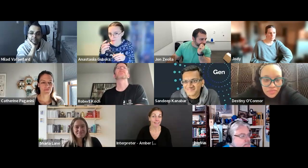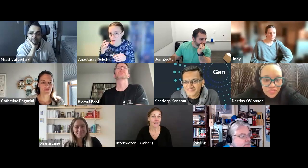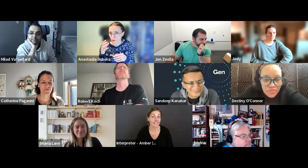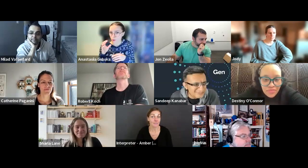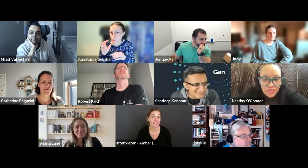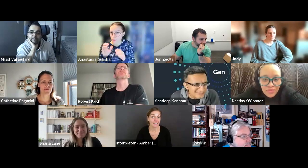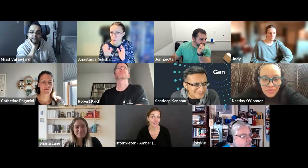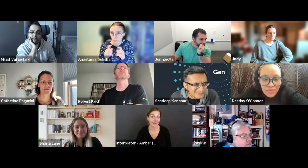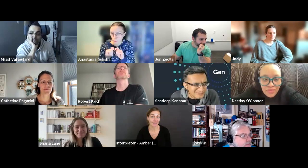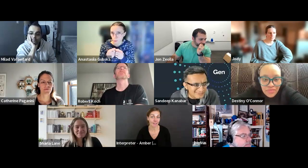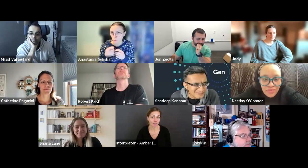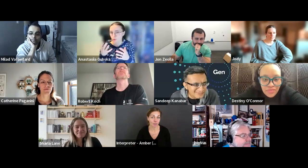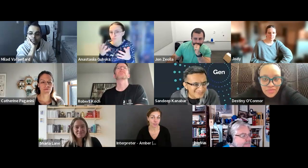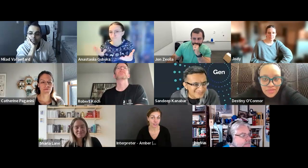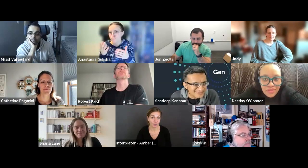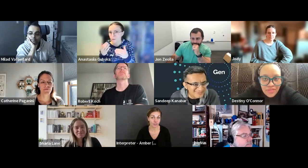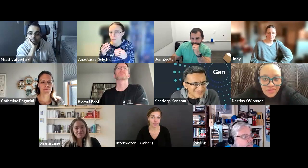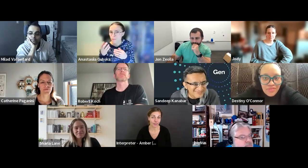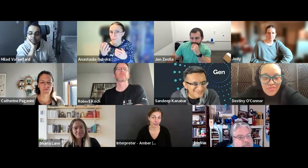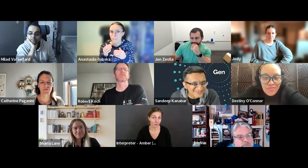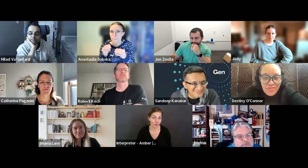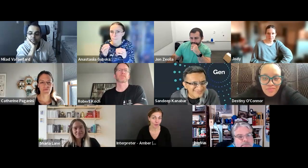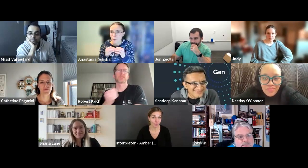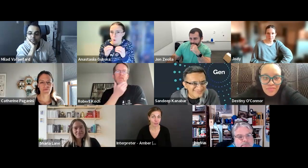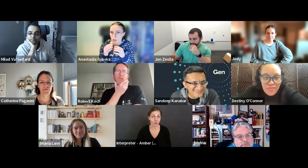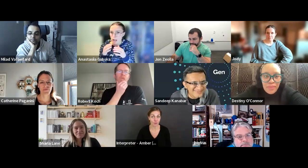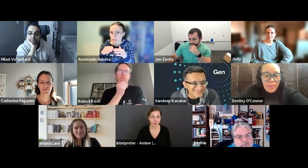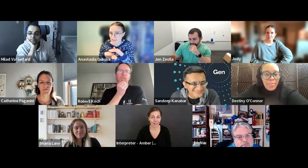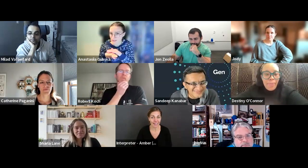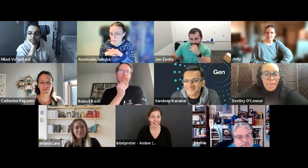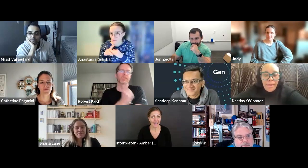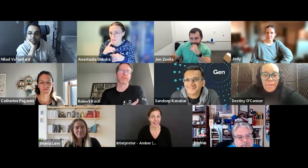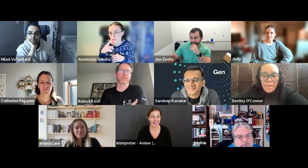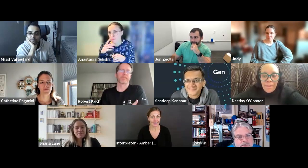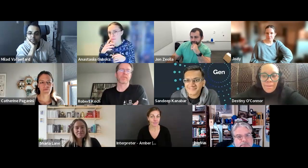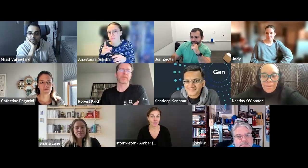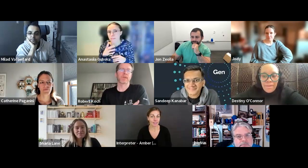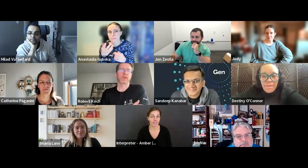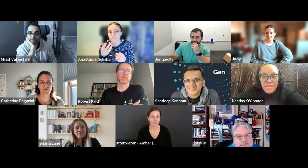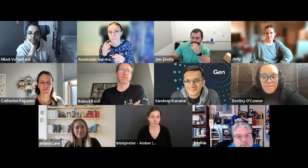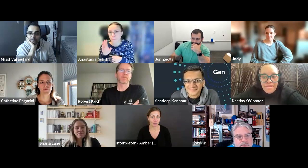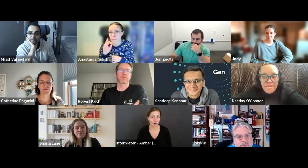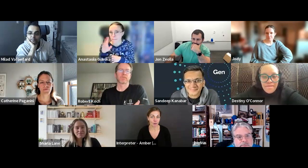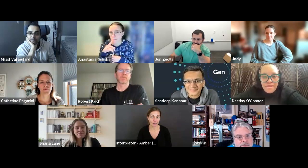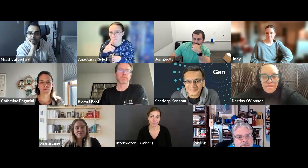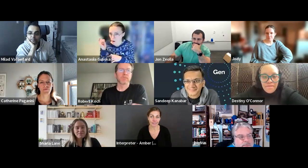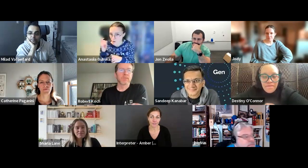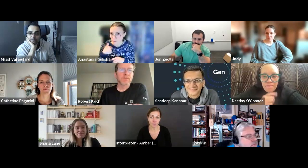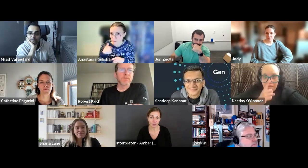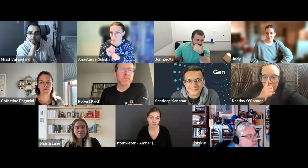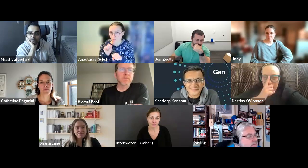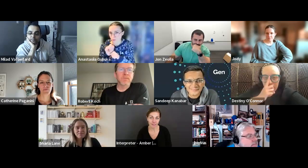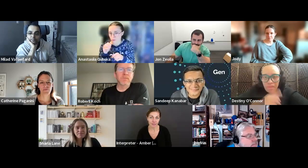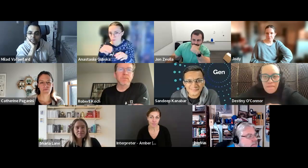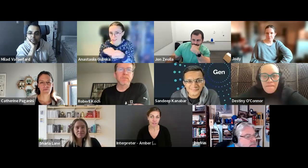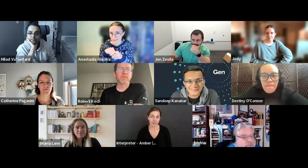I'm excited to be here and have the opportunity to interact with all of you and make things more